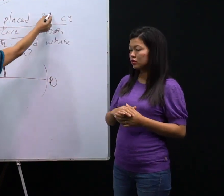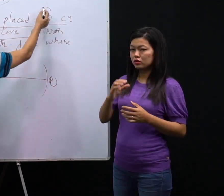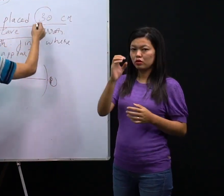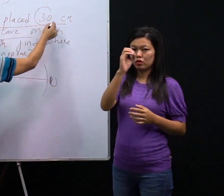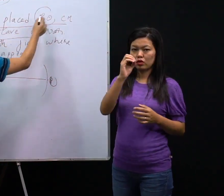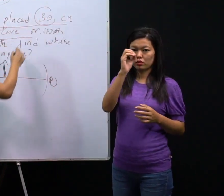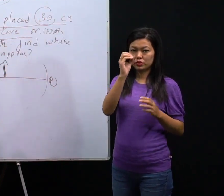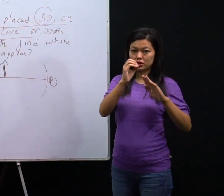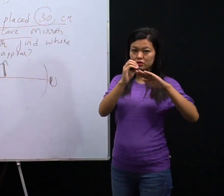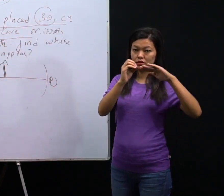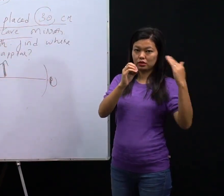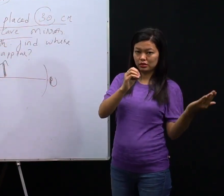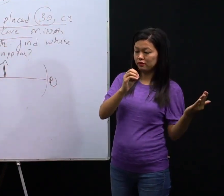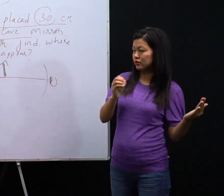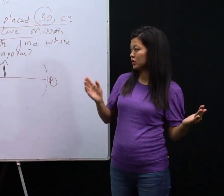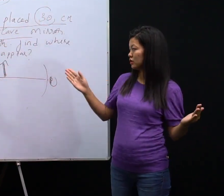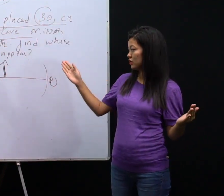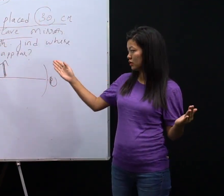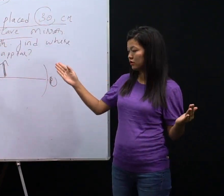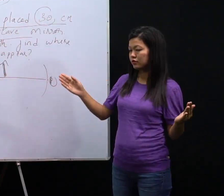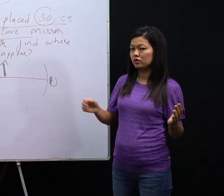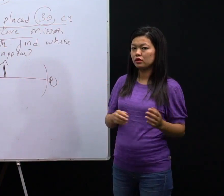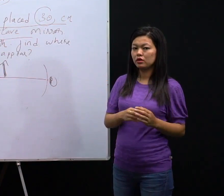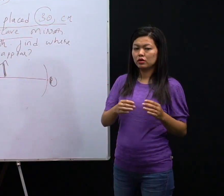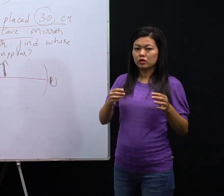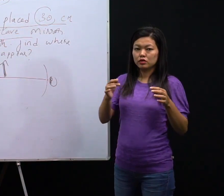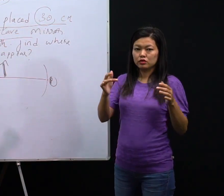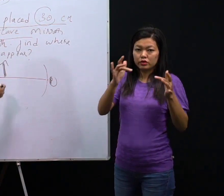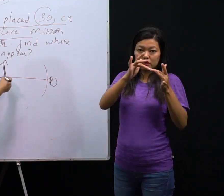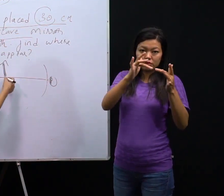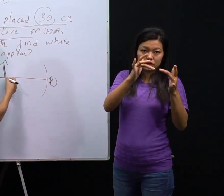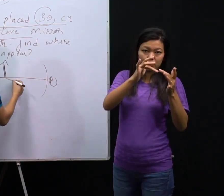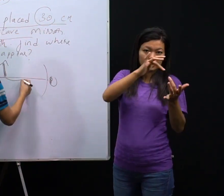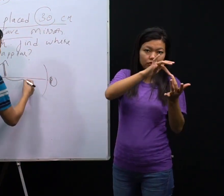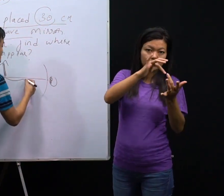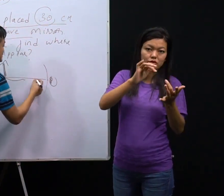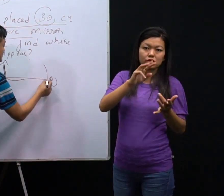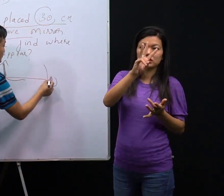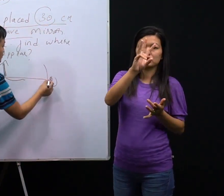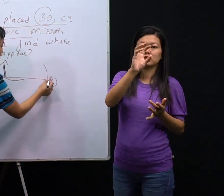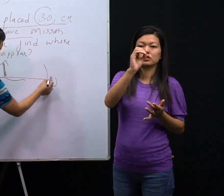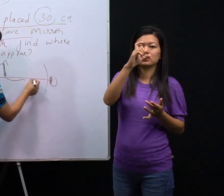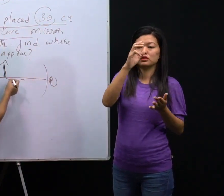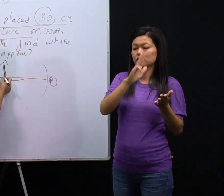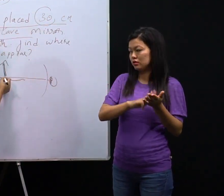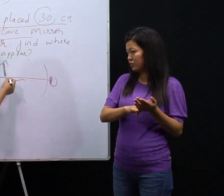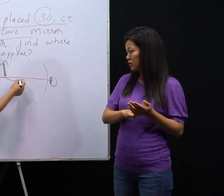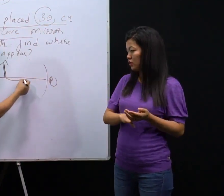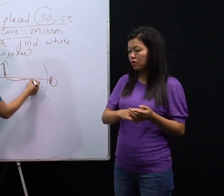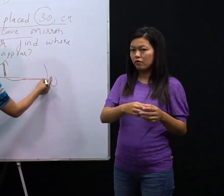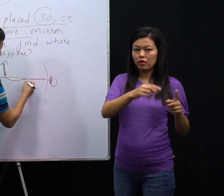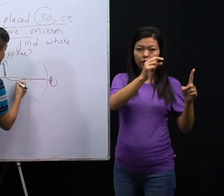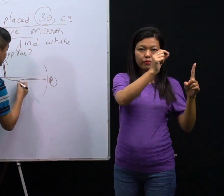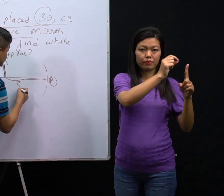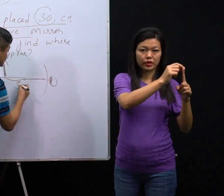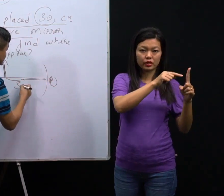30 centimeter. Clear? 30 centimeter. So that means this is 30 centimeter. From P till our object